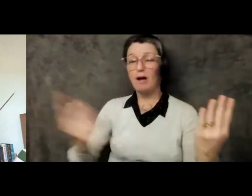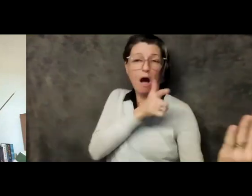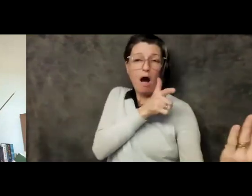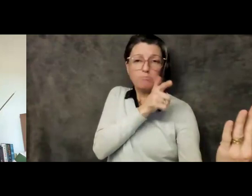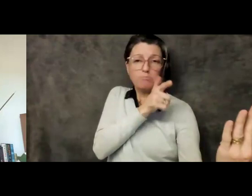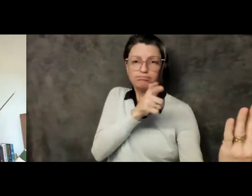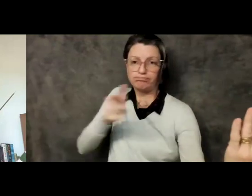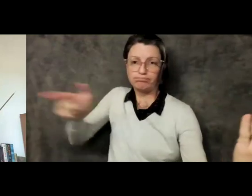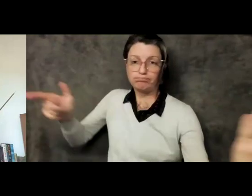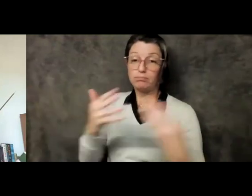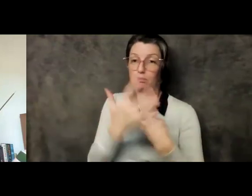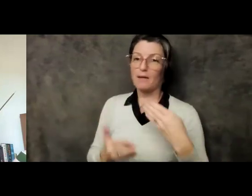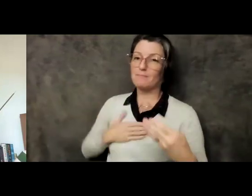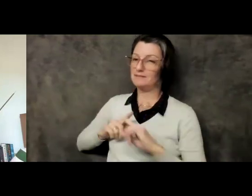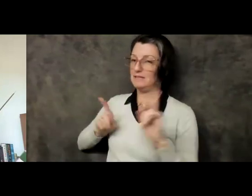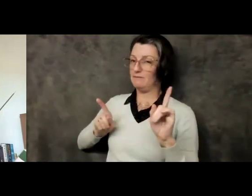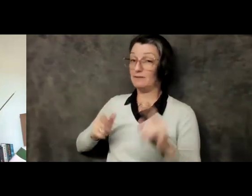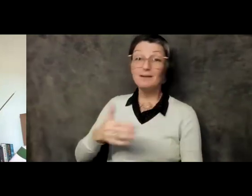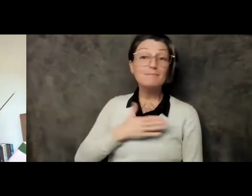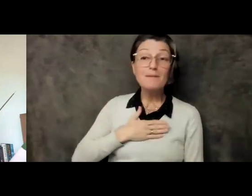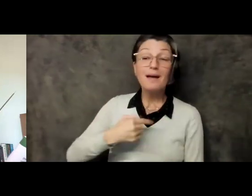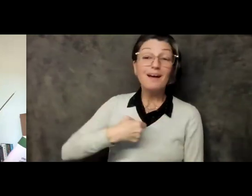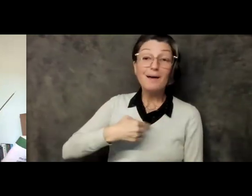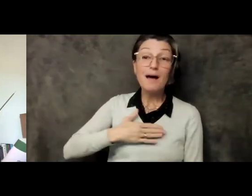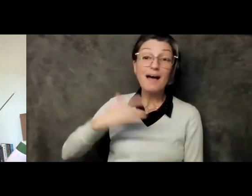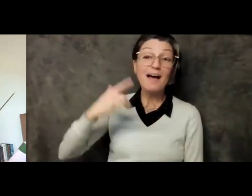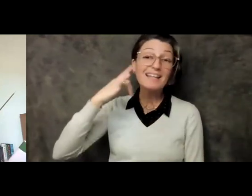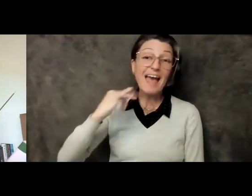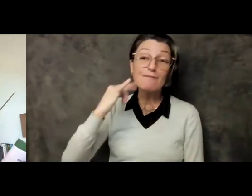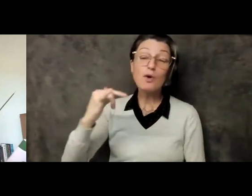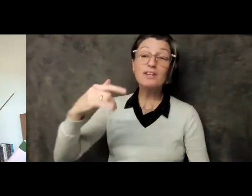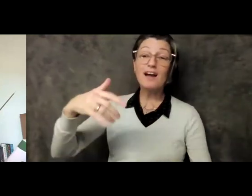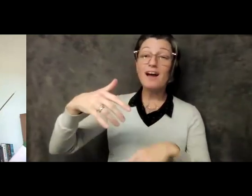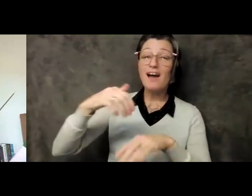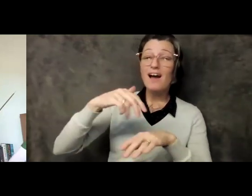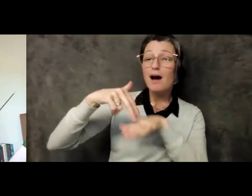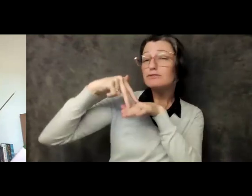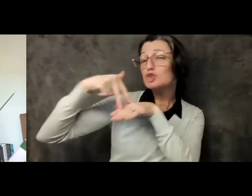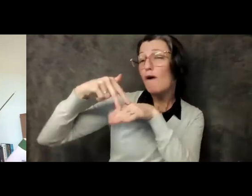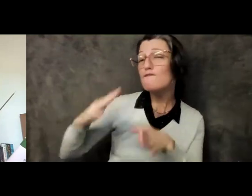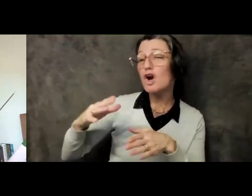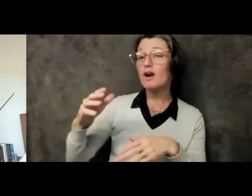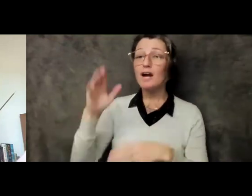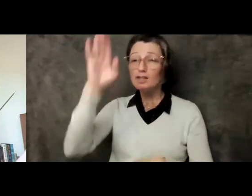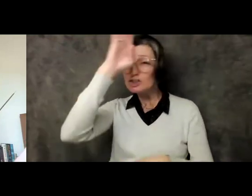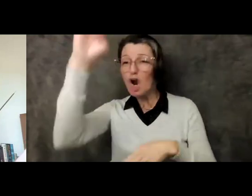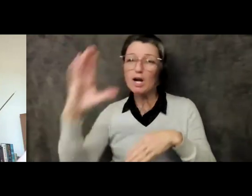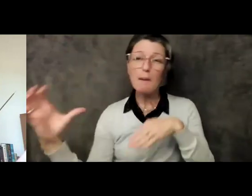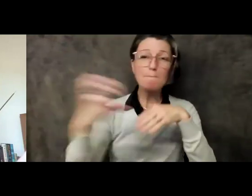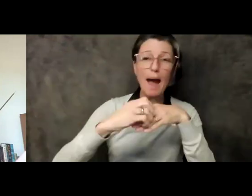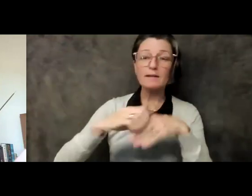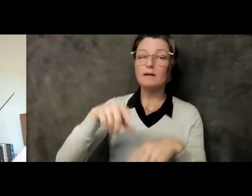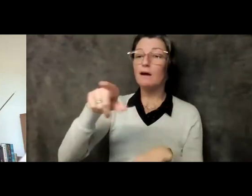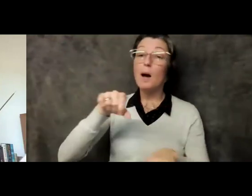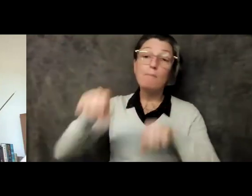bleeding. I'm not even California Lovers Point shark bite bleeding, or a fall off your bike, or accidentally cut